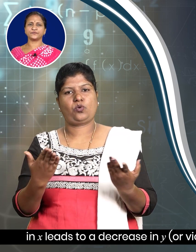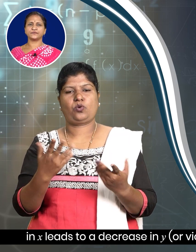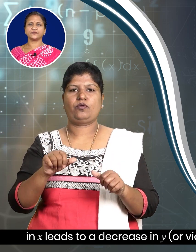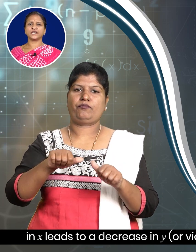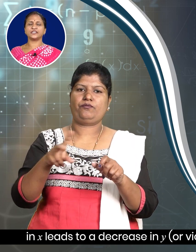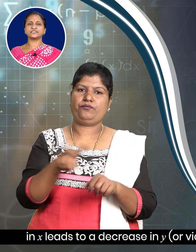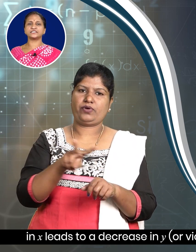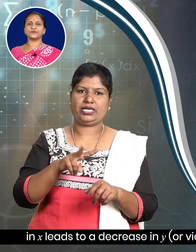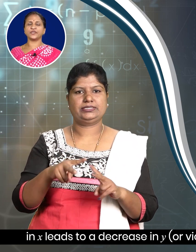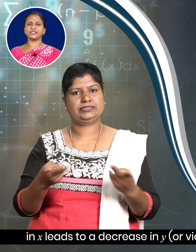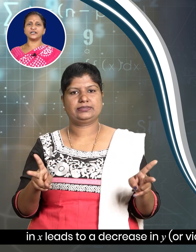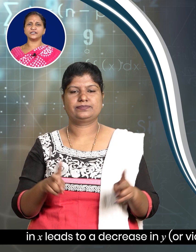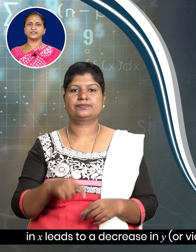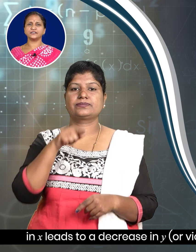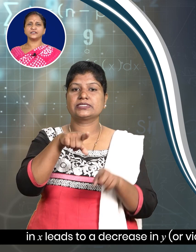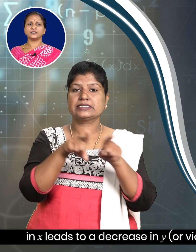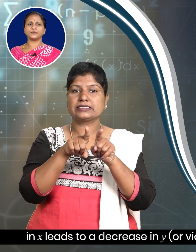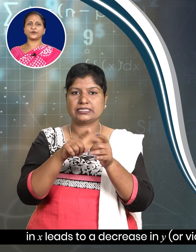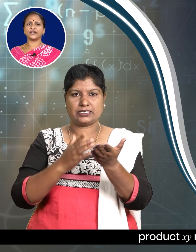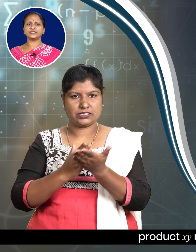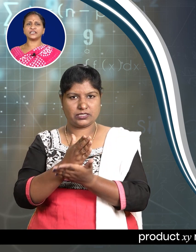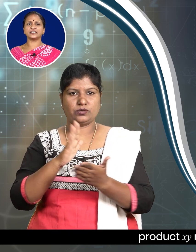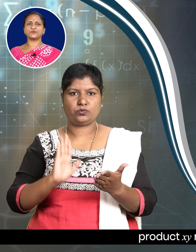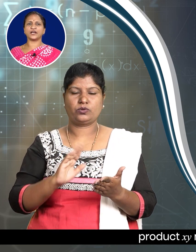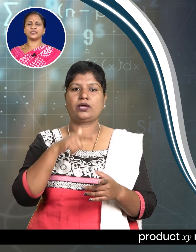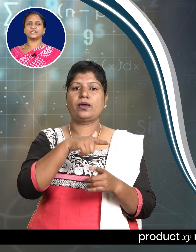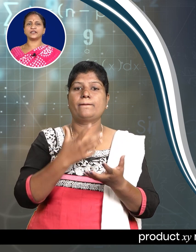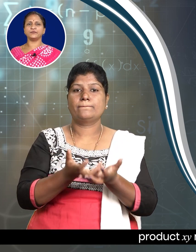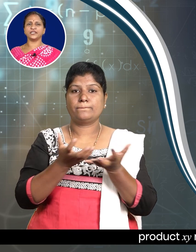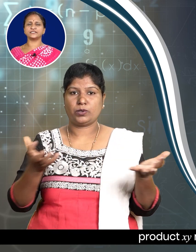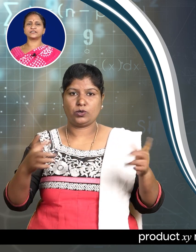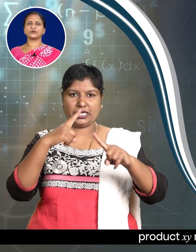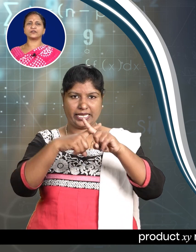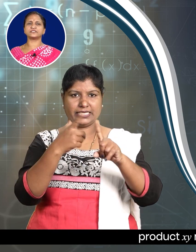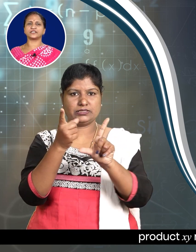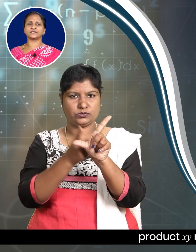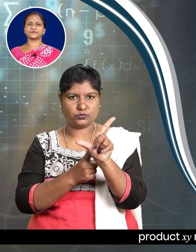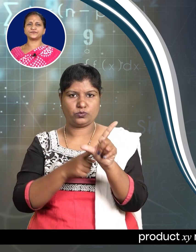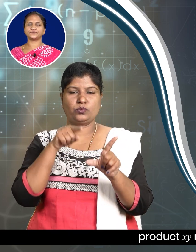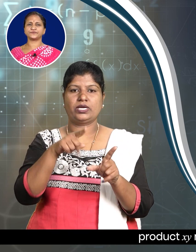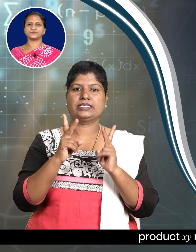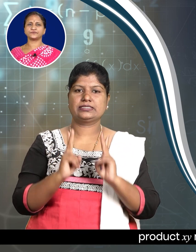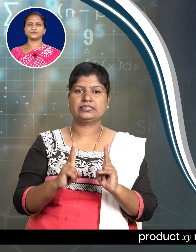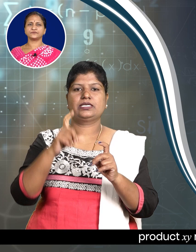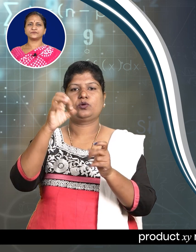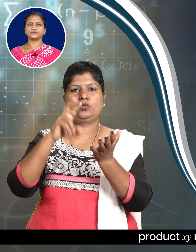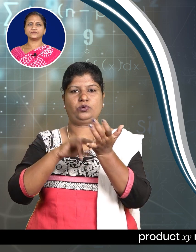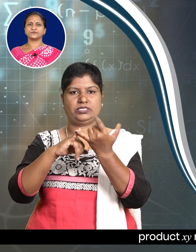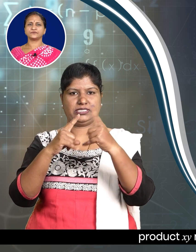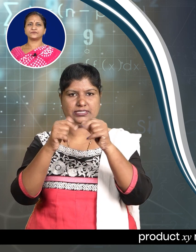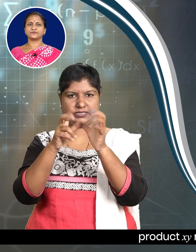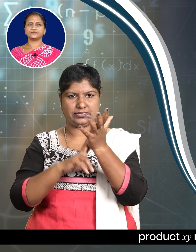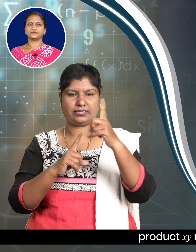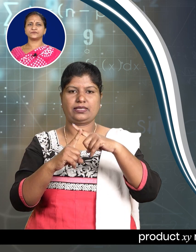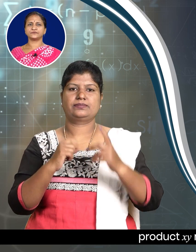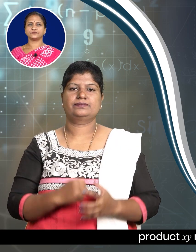versa, in such a way that the product xy remains constant.